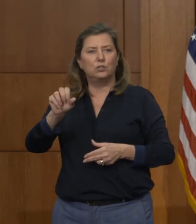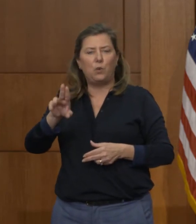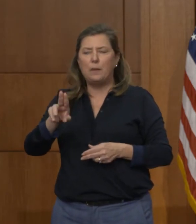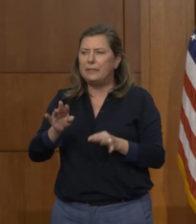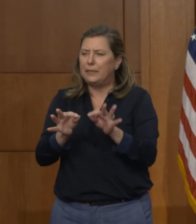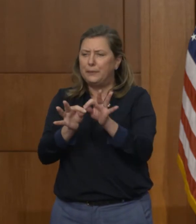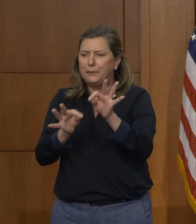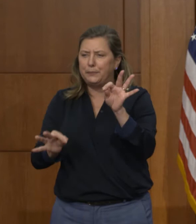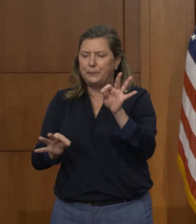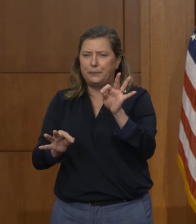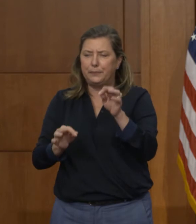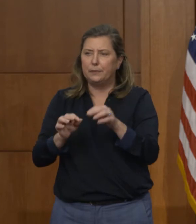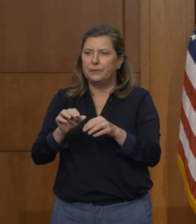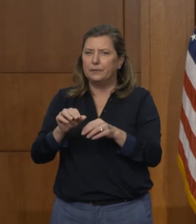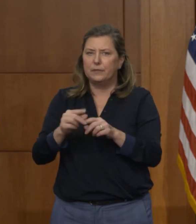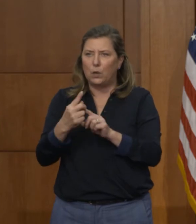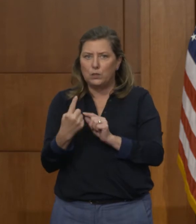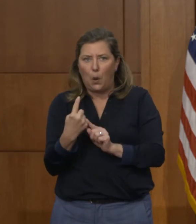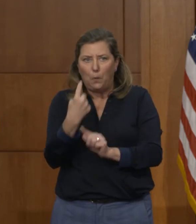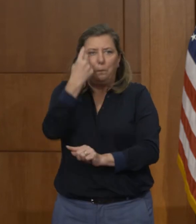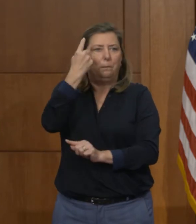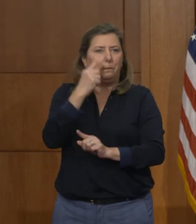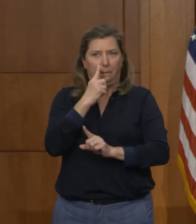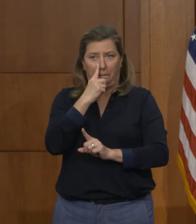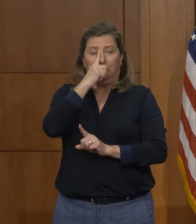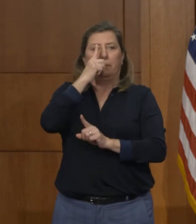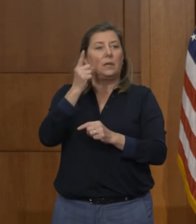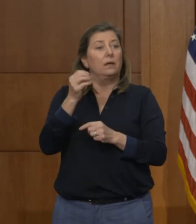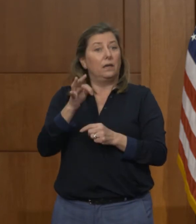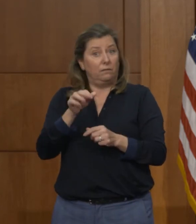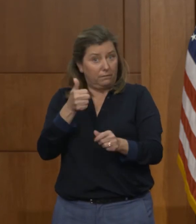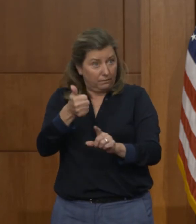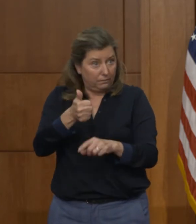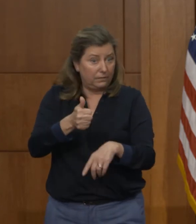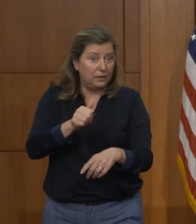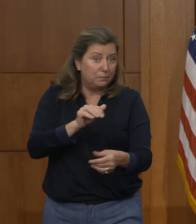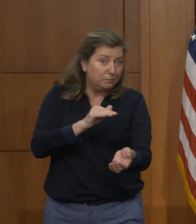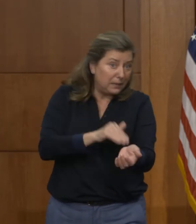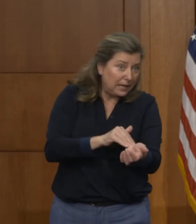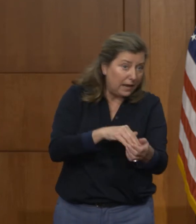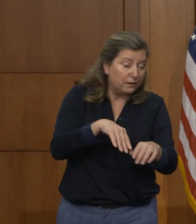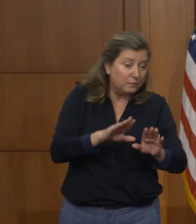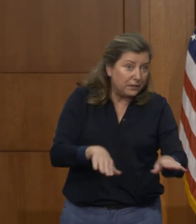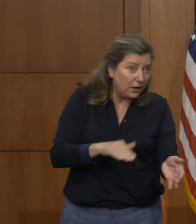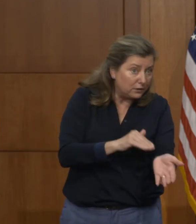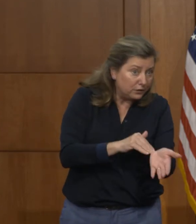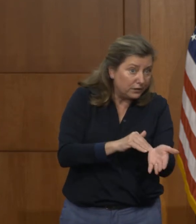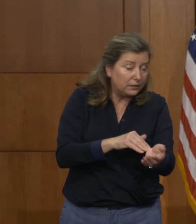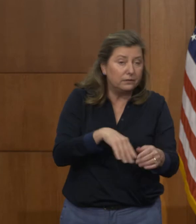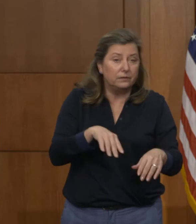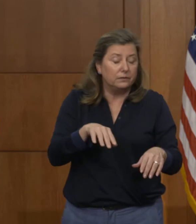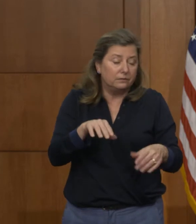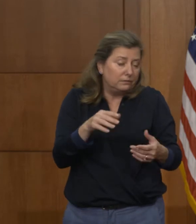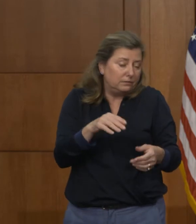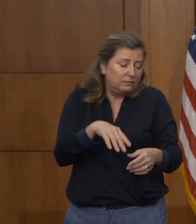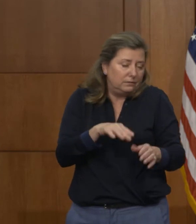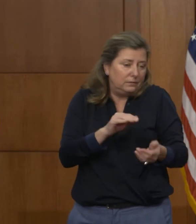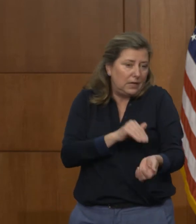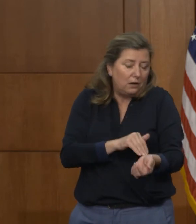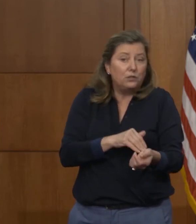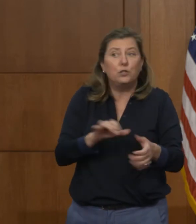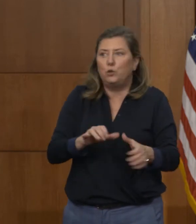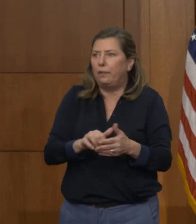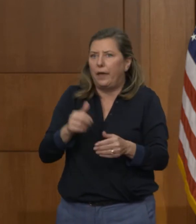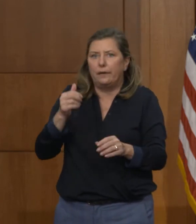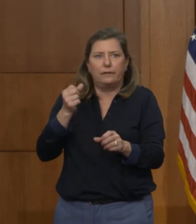skinny little swab that goes all the way back in your nose. If you're a pediatric ER doctor like me or a pediatrician, you do them every winter when kids are